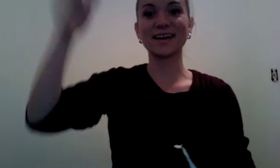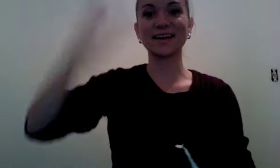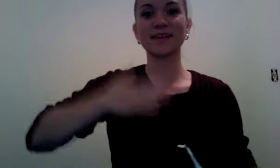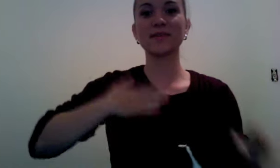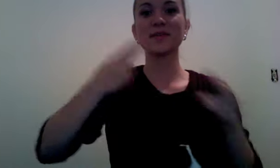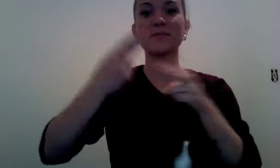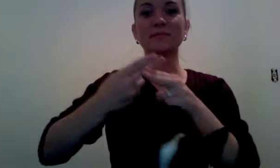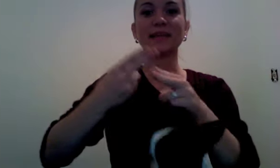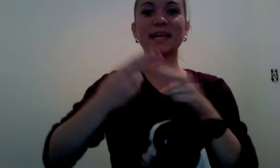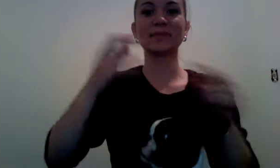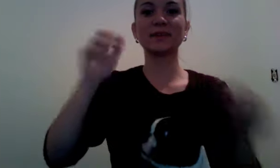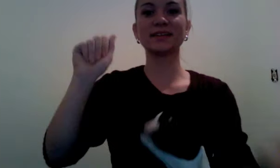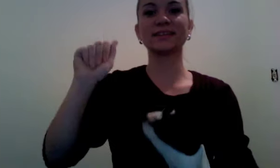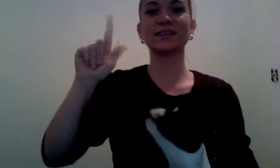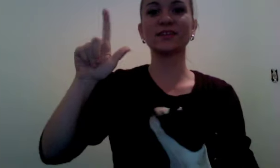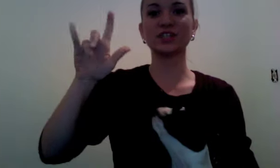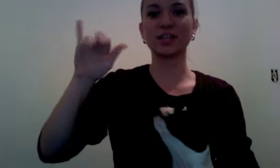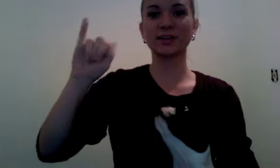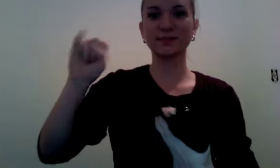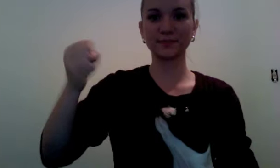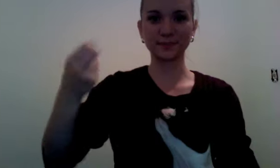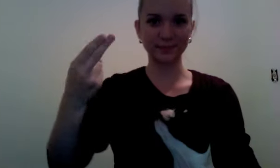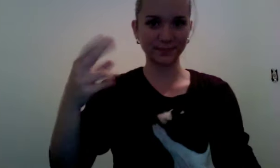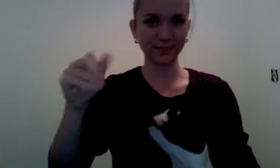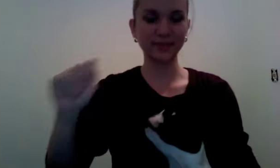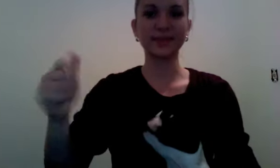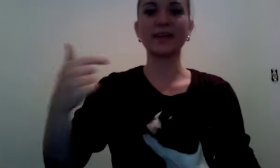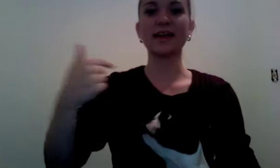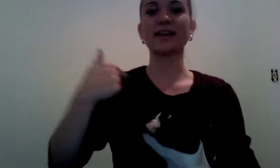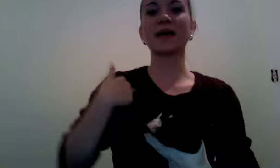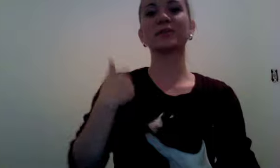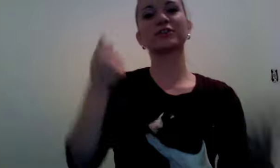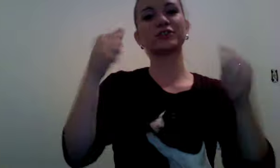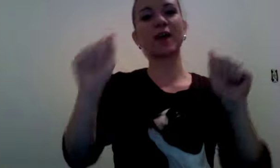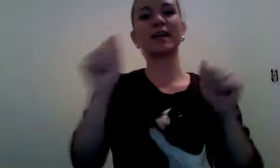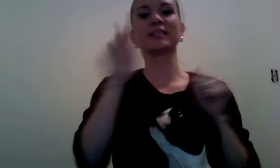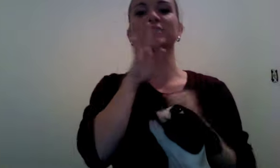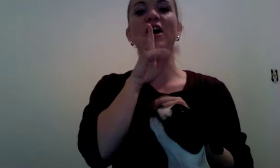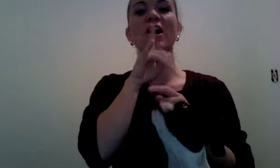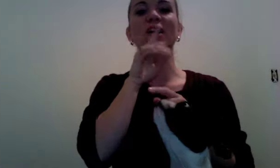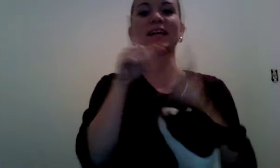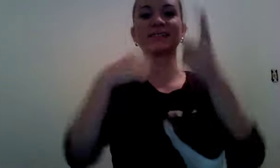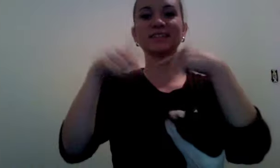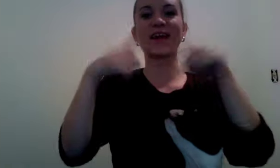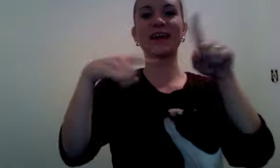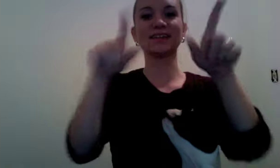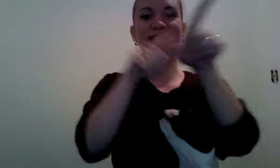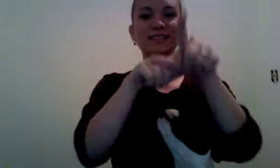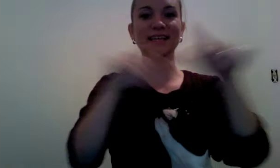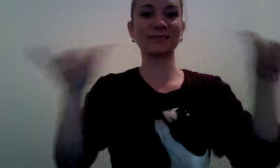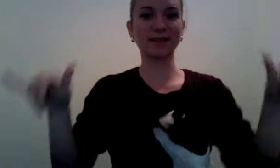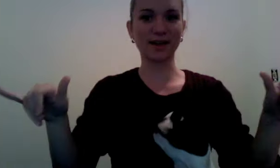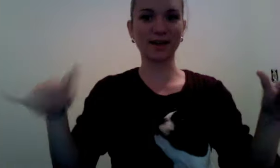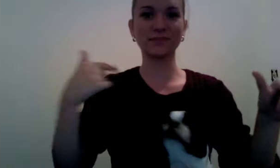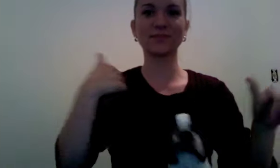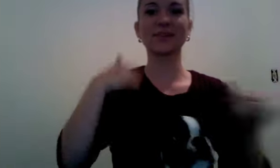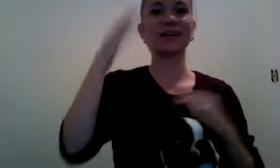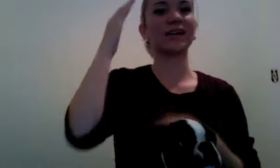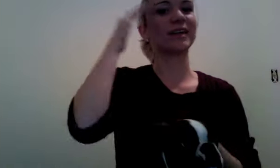Hi, my name is Alicia, and I'm going to try to talk and sign at the same time. I know